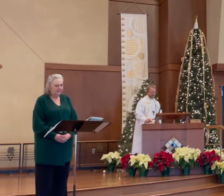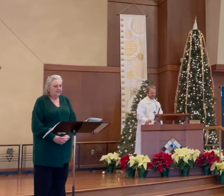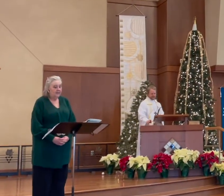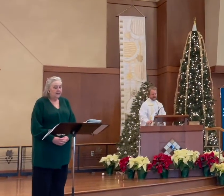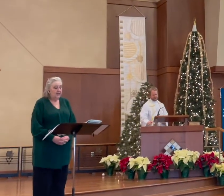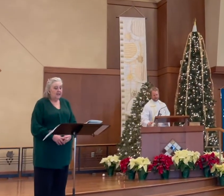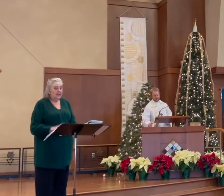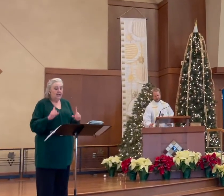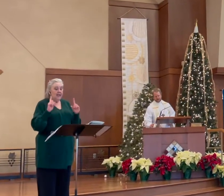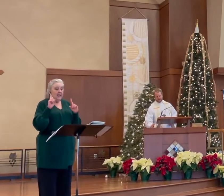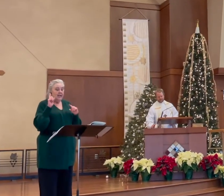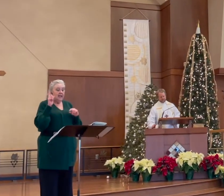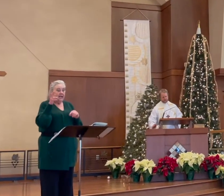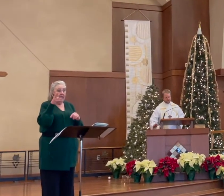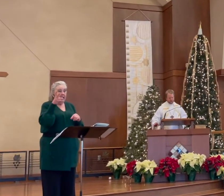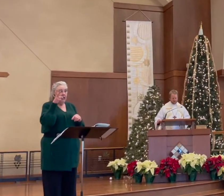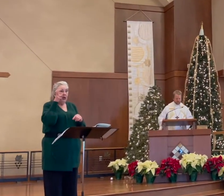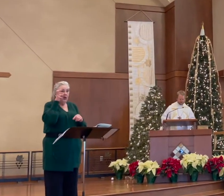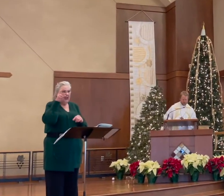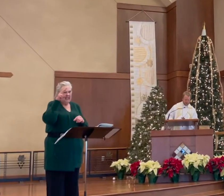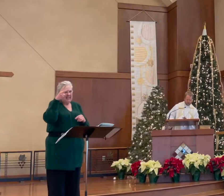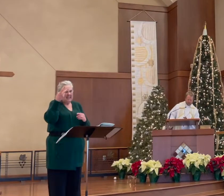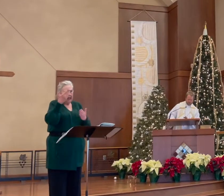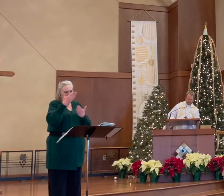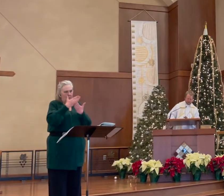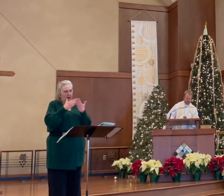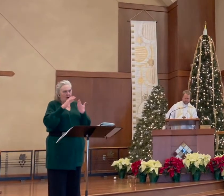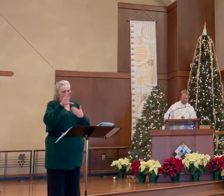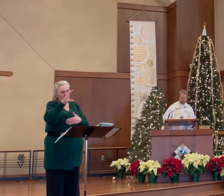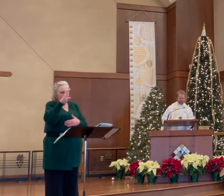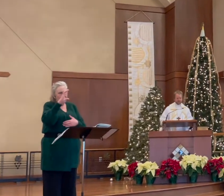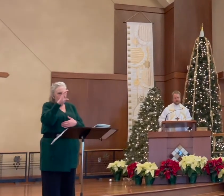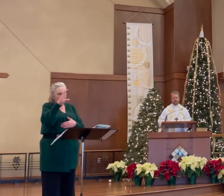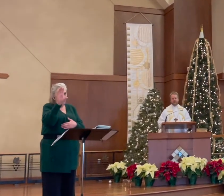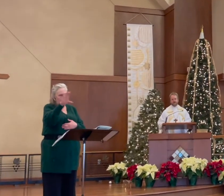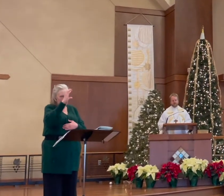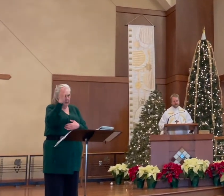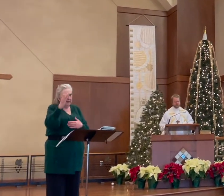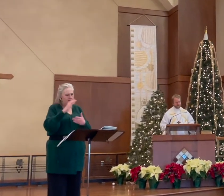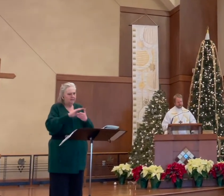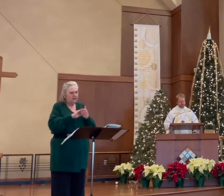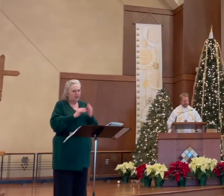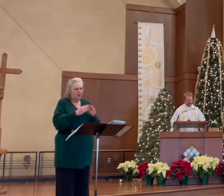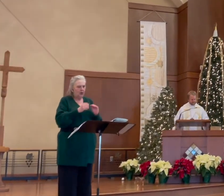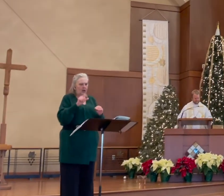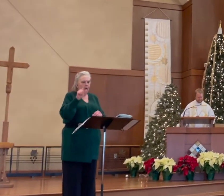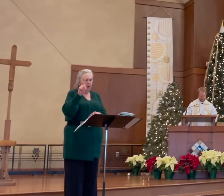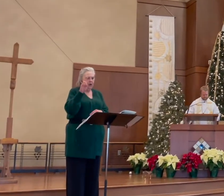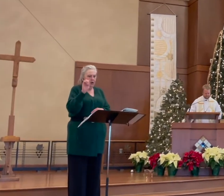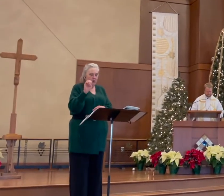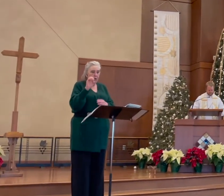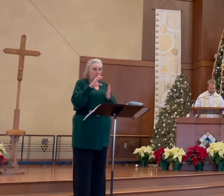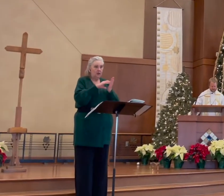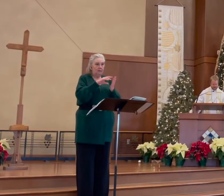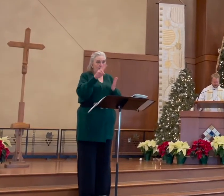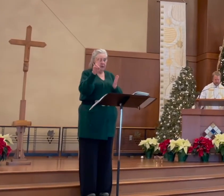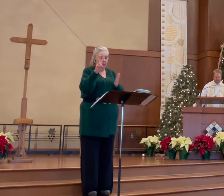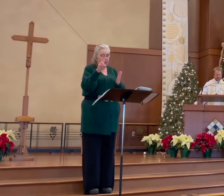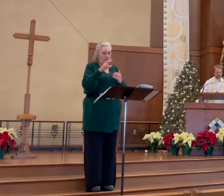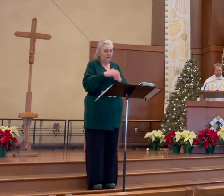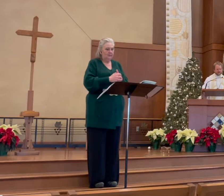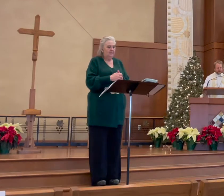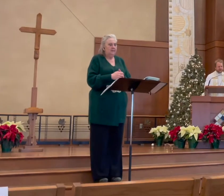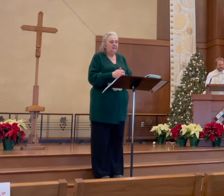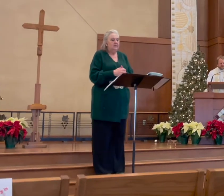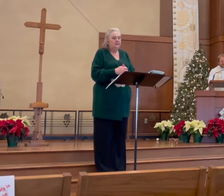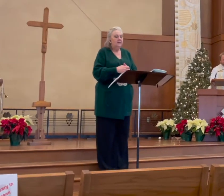Hear the second part of the Christmas story from Luke chapter 2, starting in verse 15. When